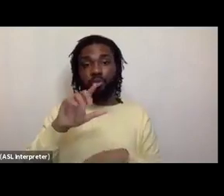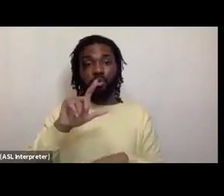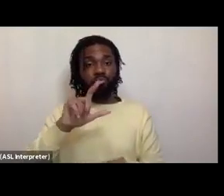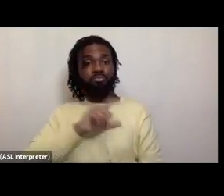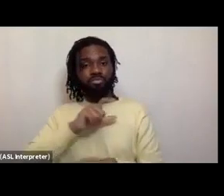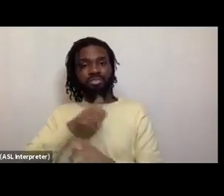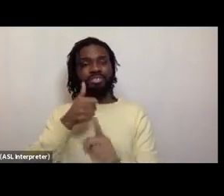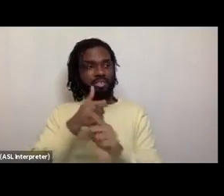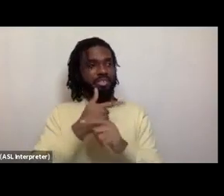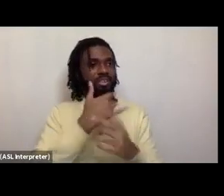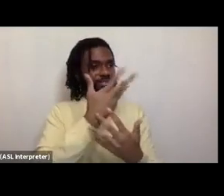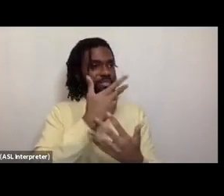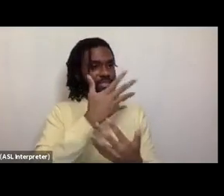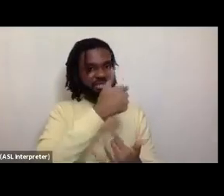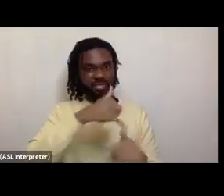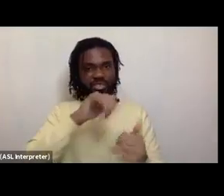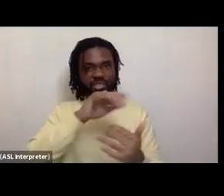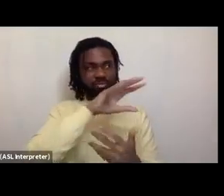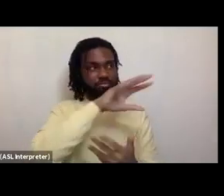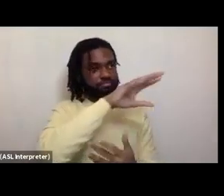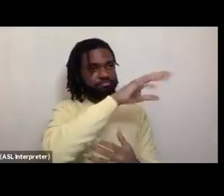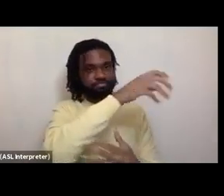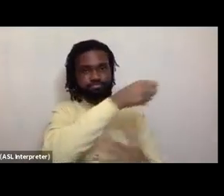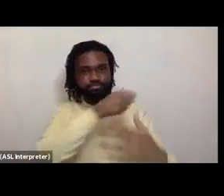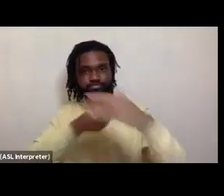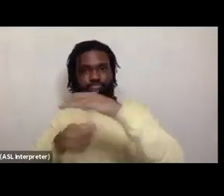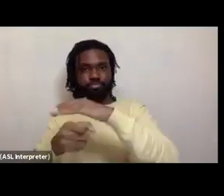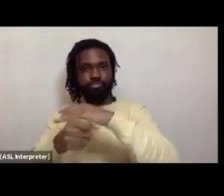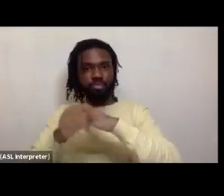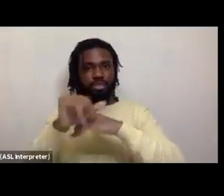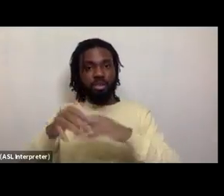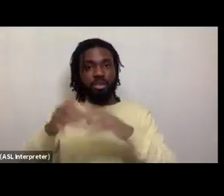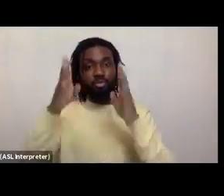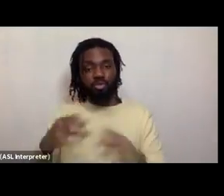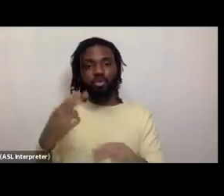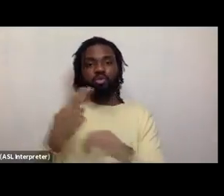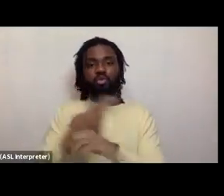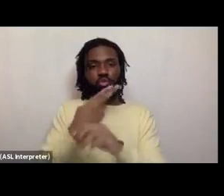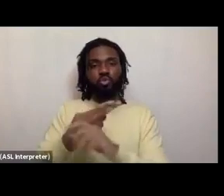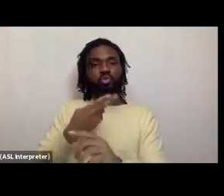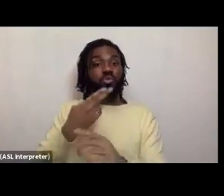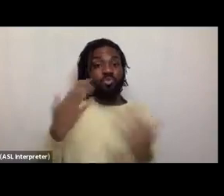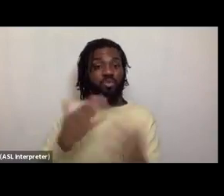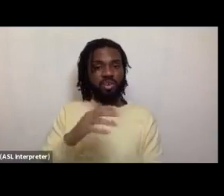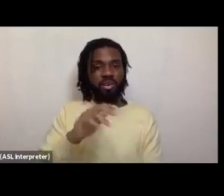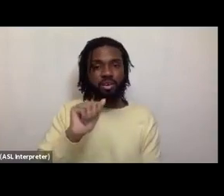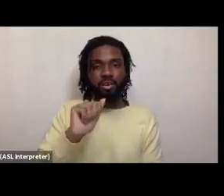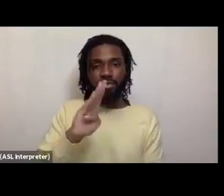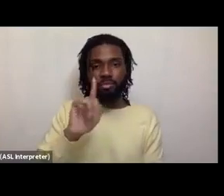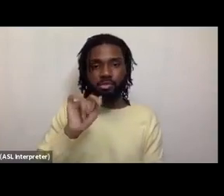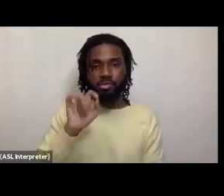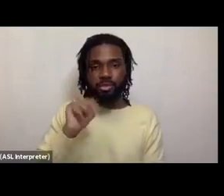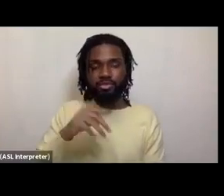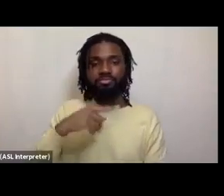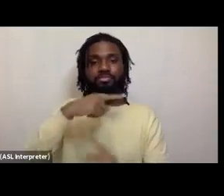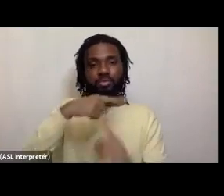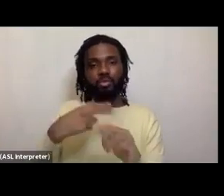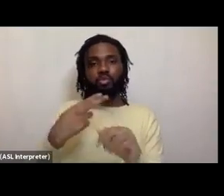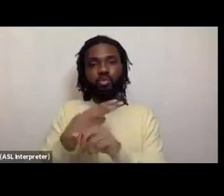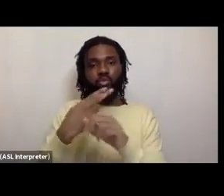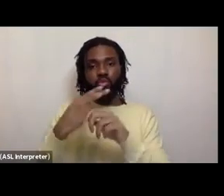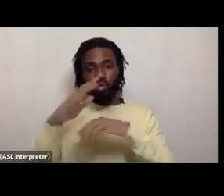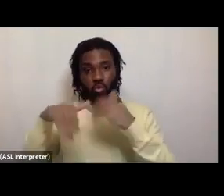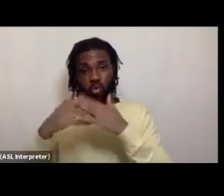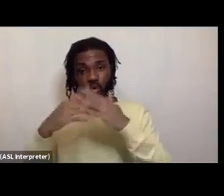capture, confine, and incarcerate this person using ableism and using the systems of ableism